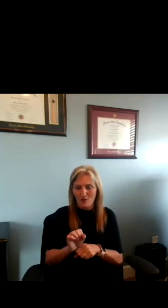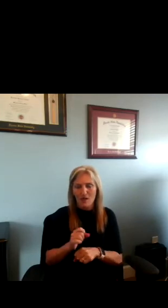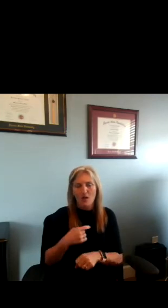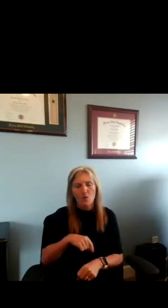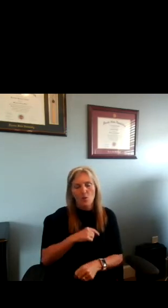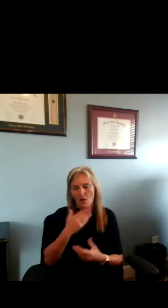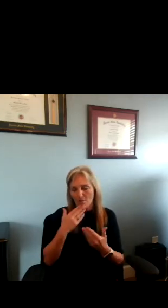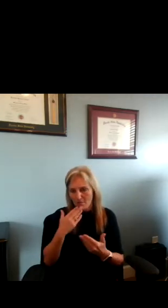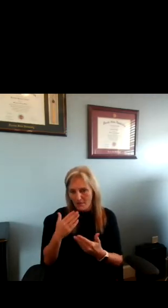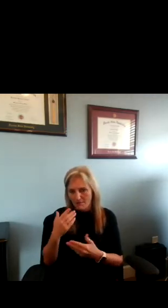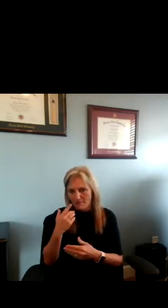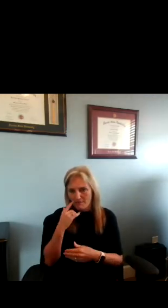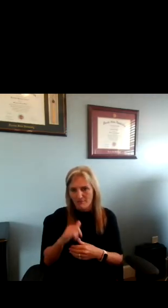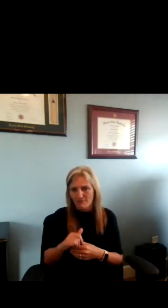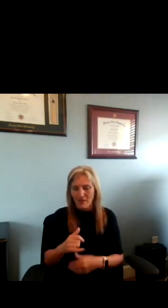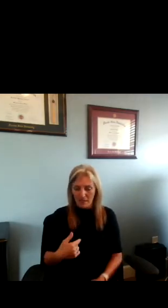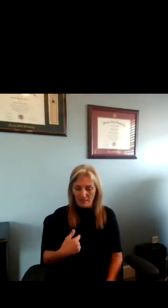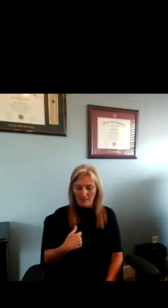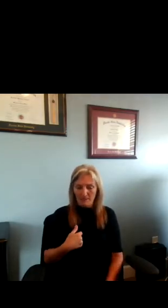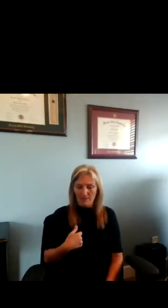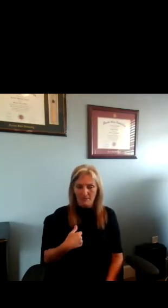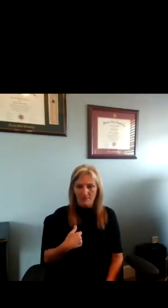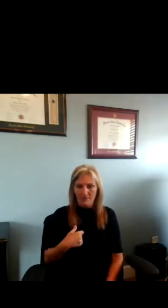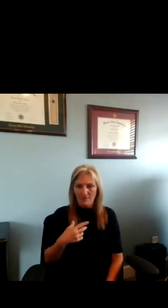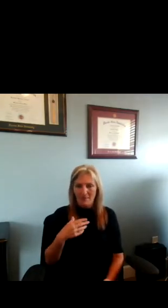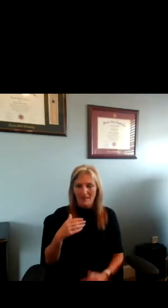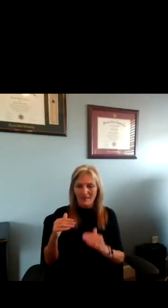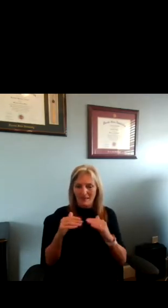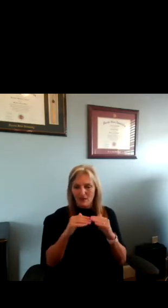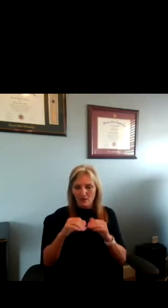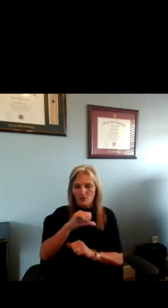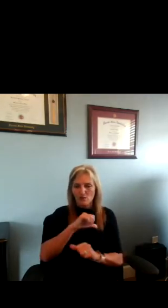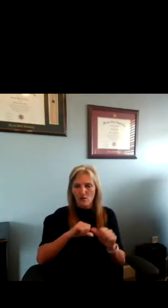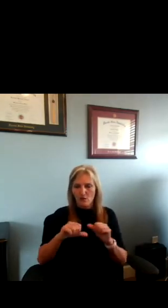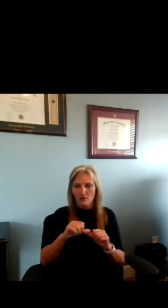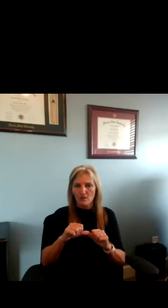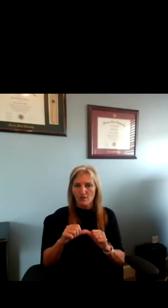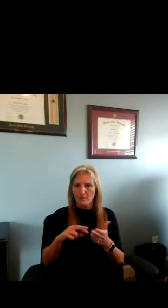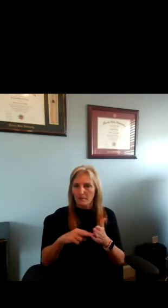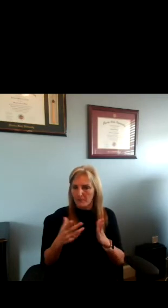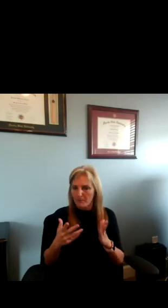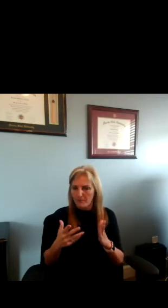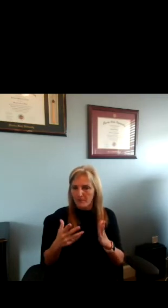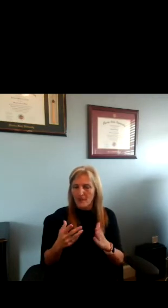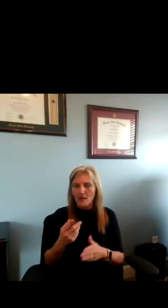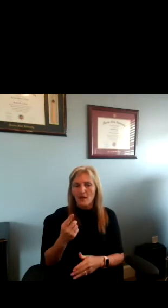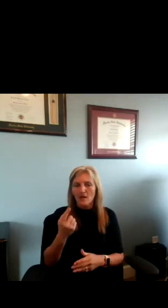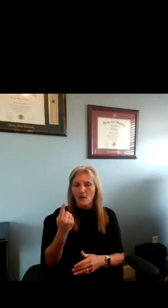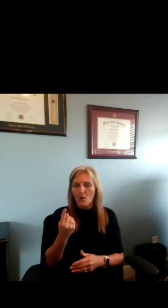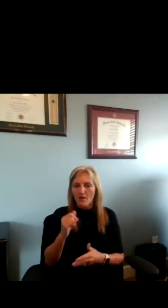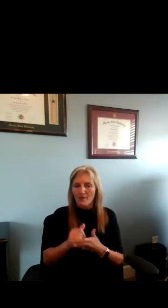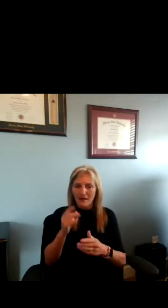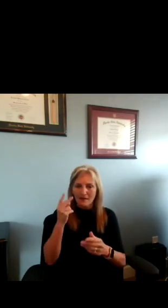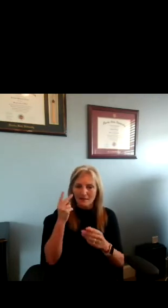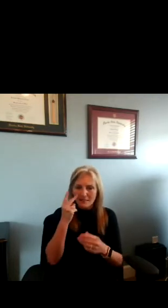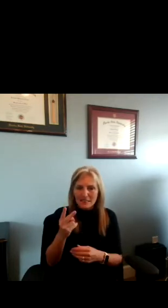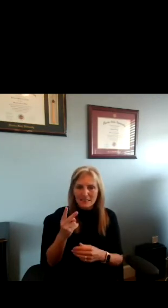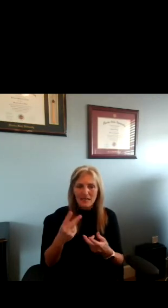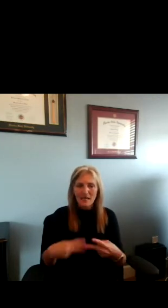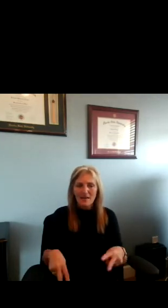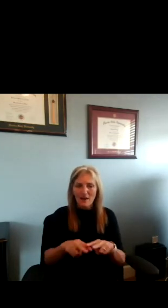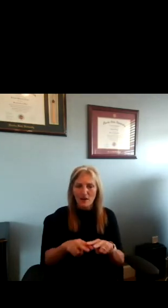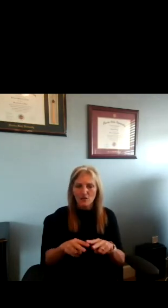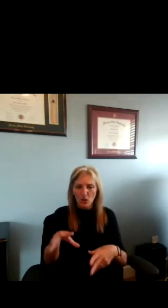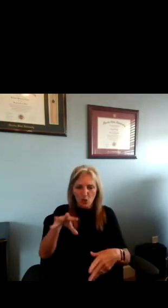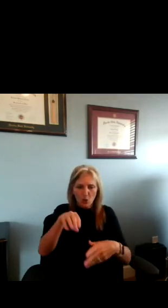grateful. To me, an equitable society is one that sees and values and vigorously